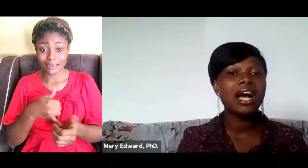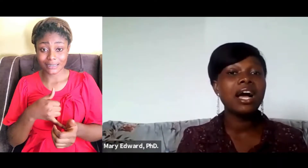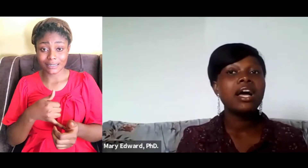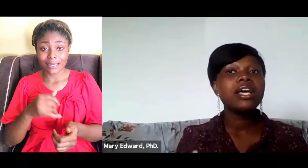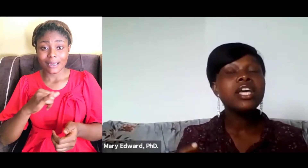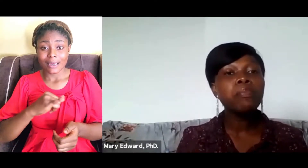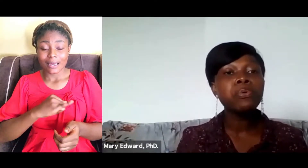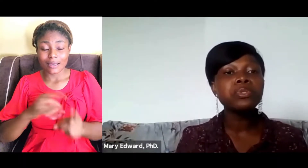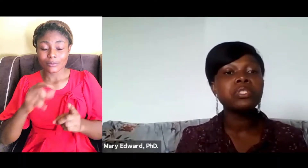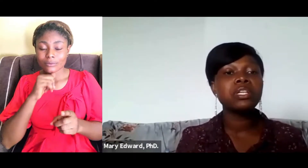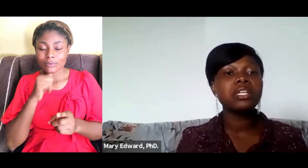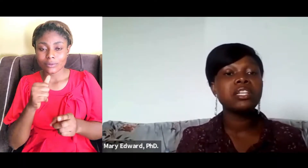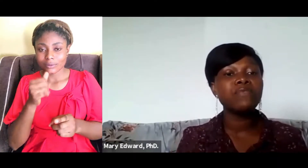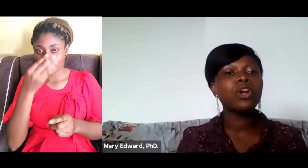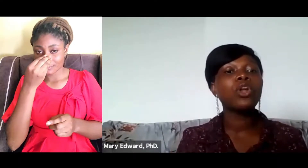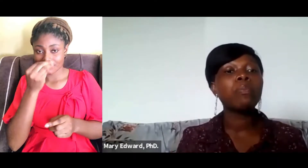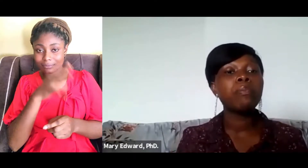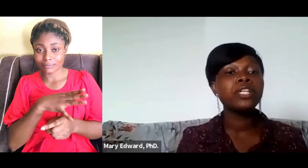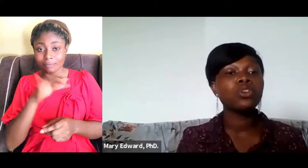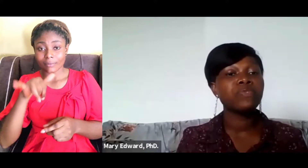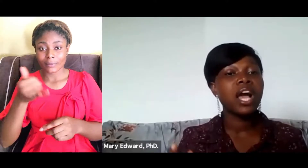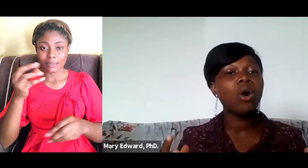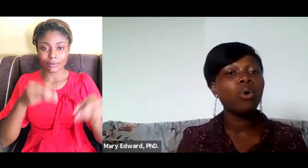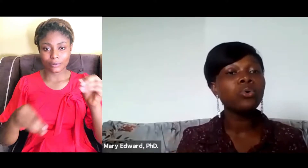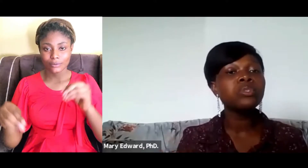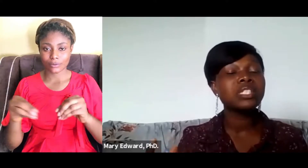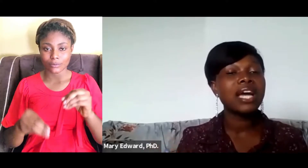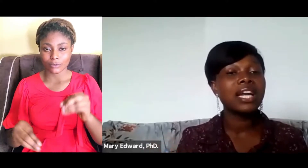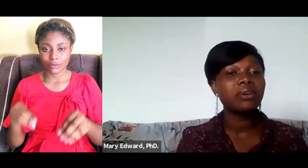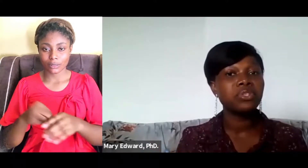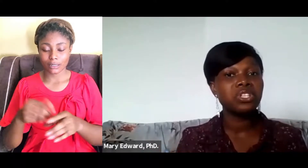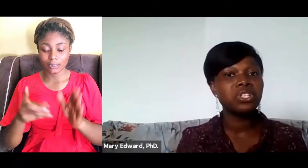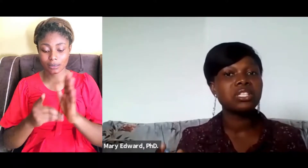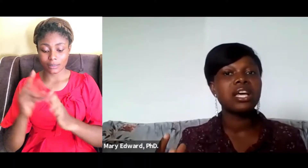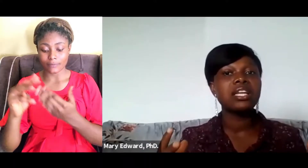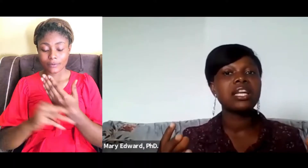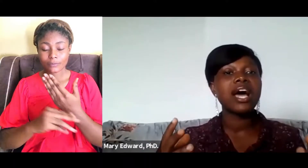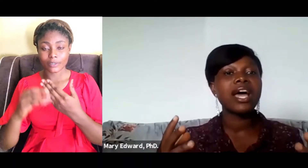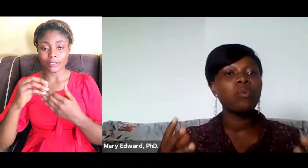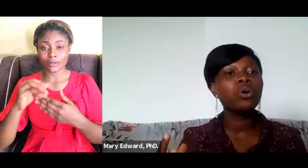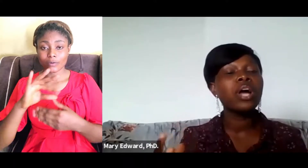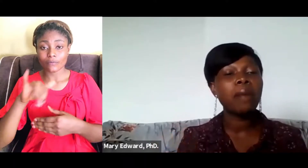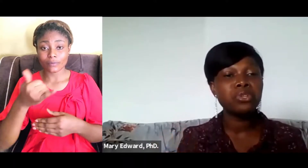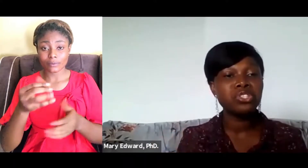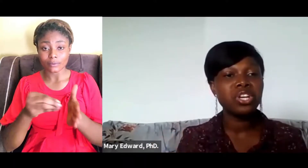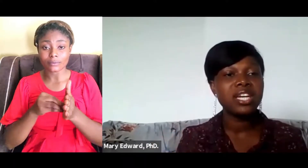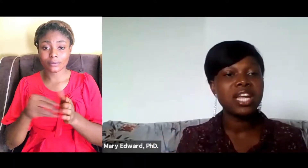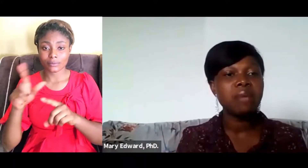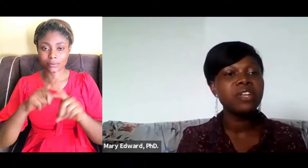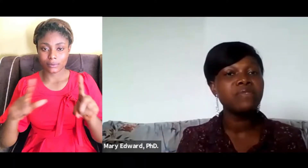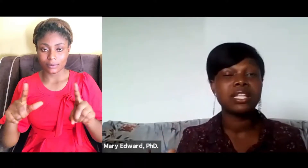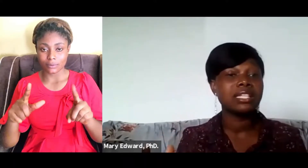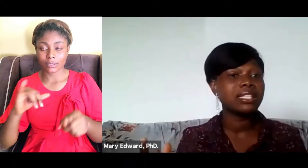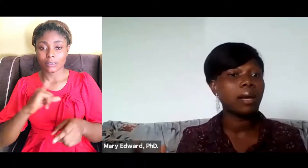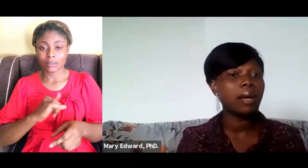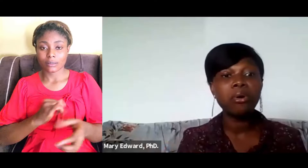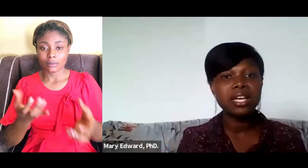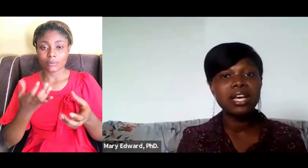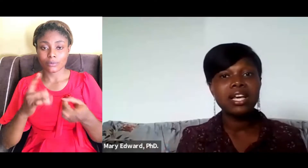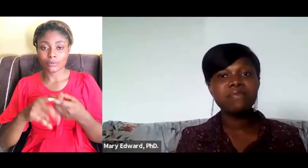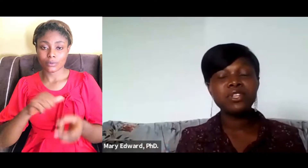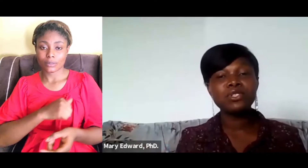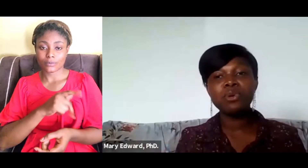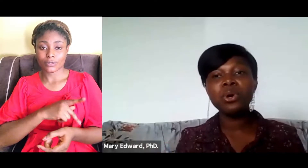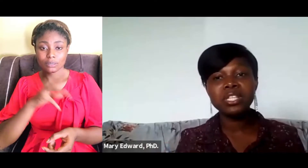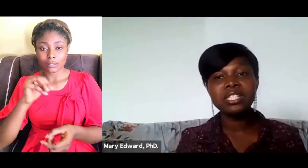disregard their input in the development of their own sign languages. And I want to appreciate them even for the